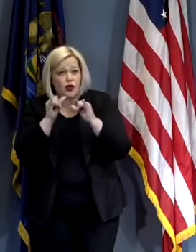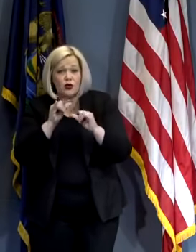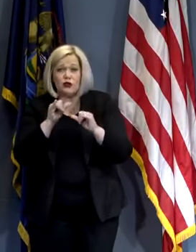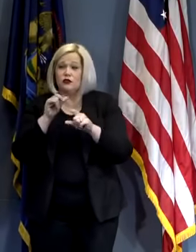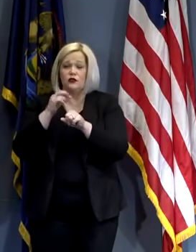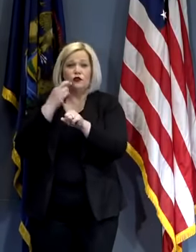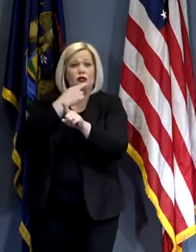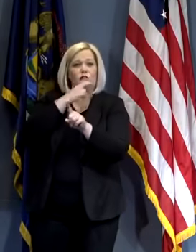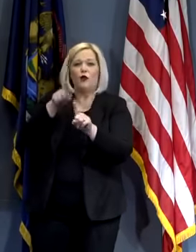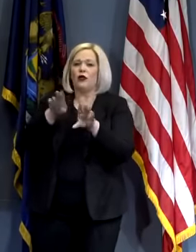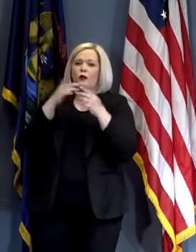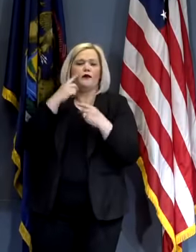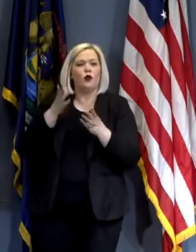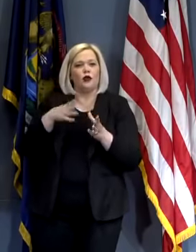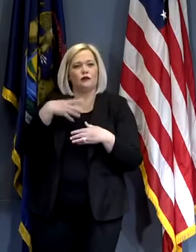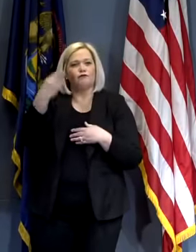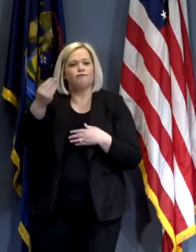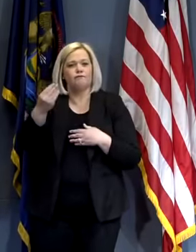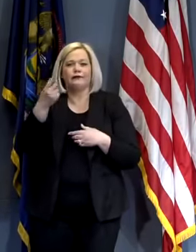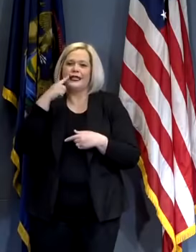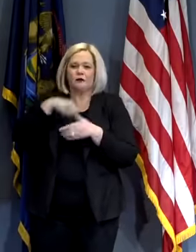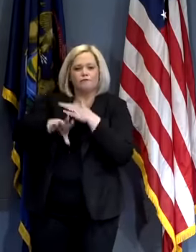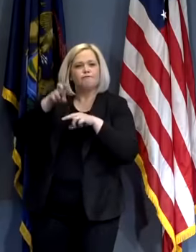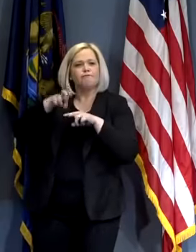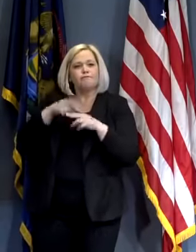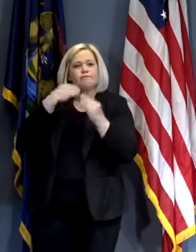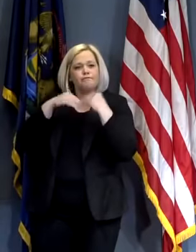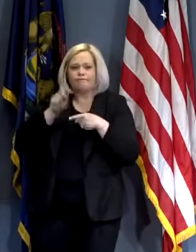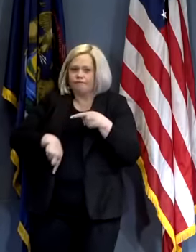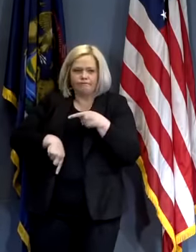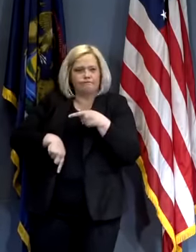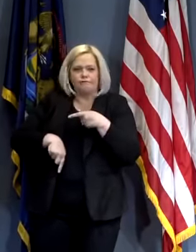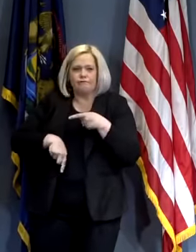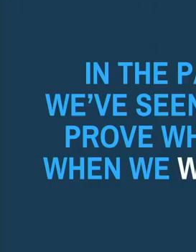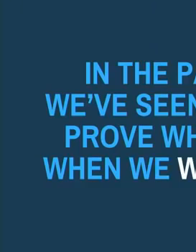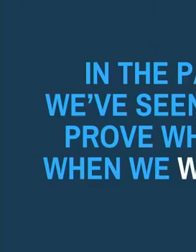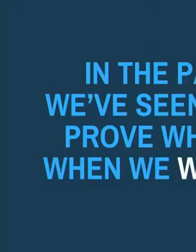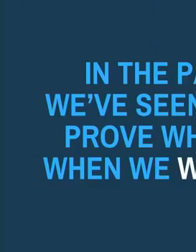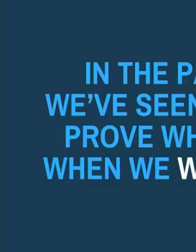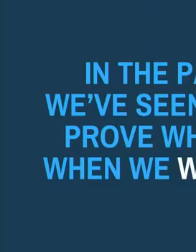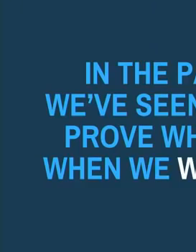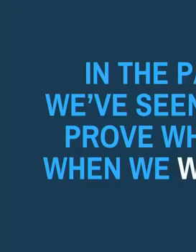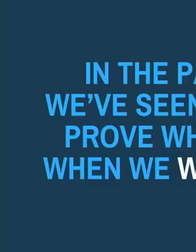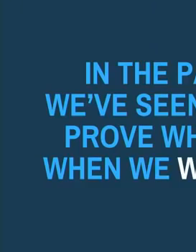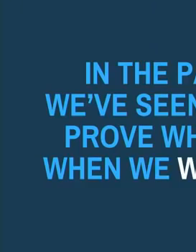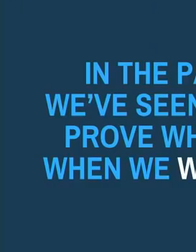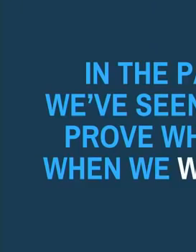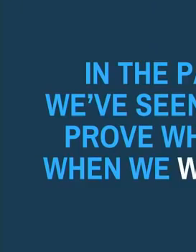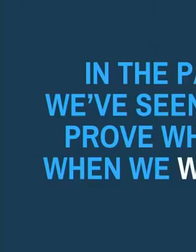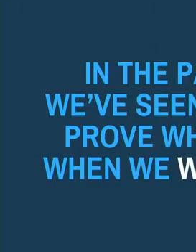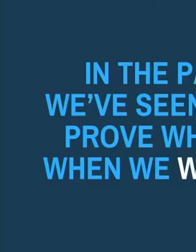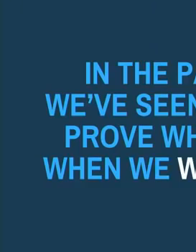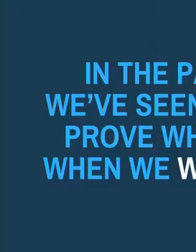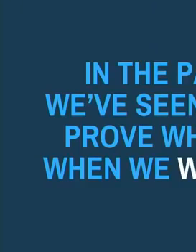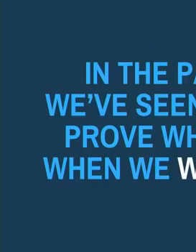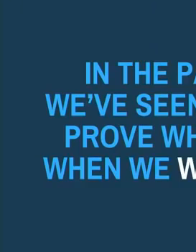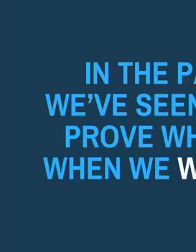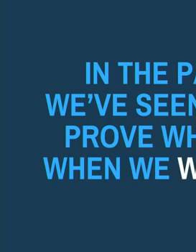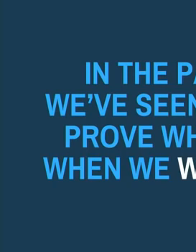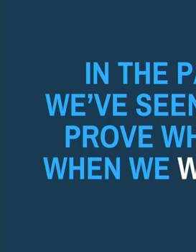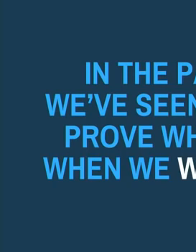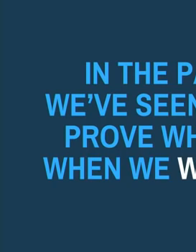only, banning public gatherings, and issuing the stay-home order. These choices weigh heavily on me as